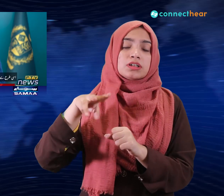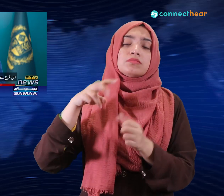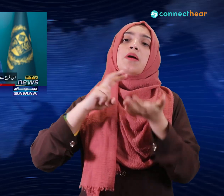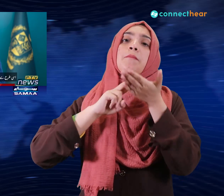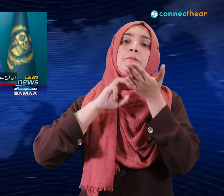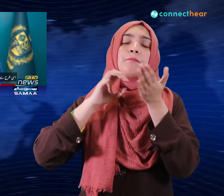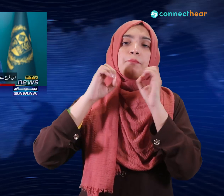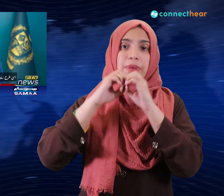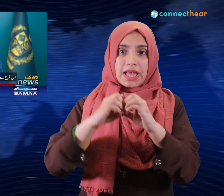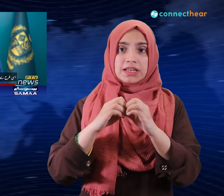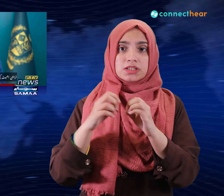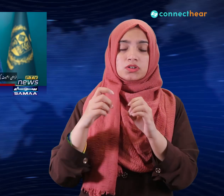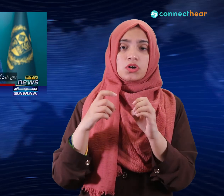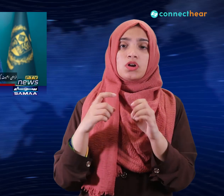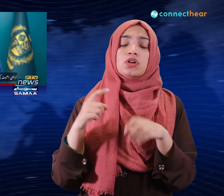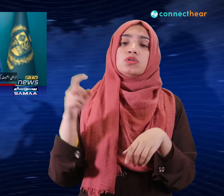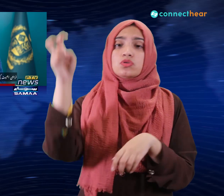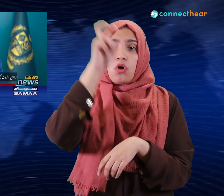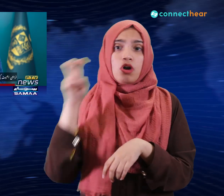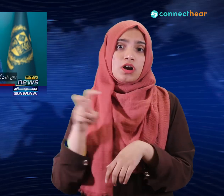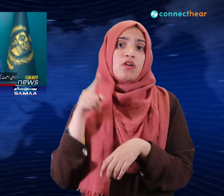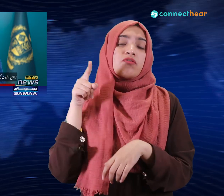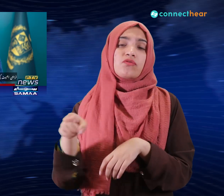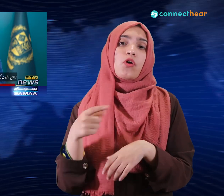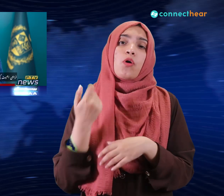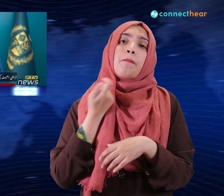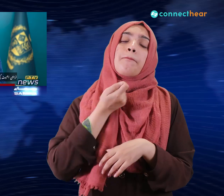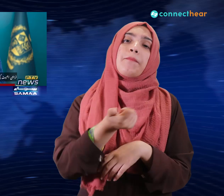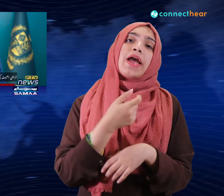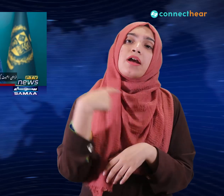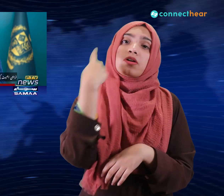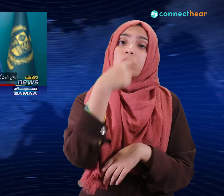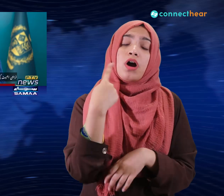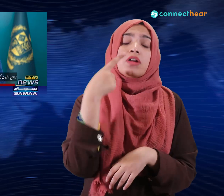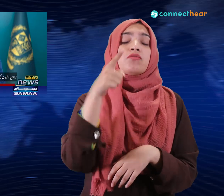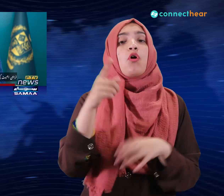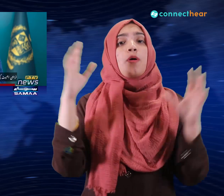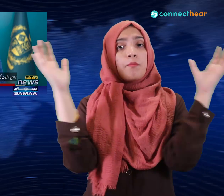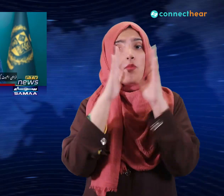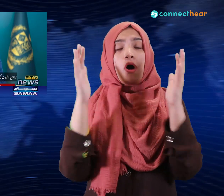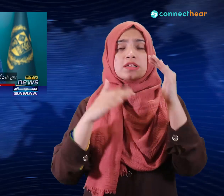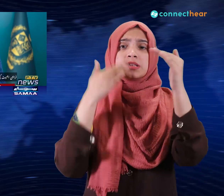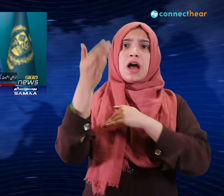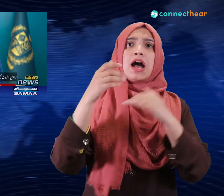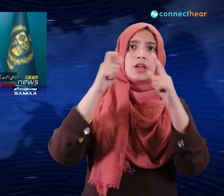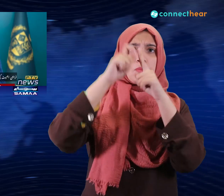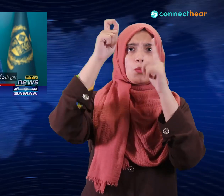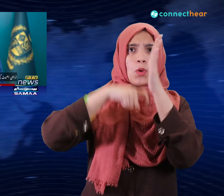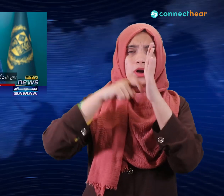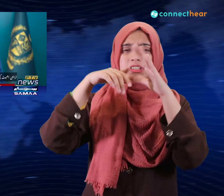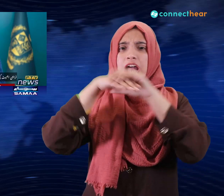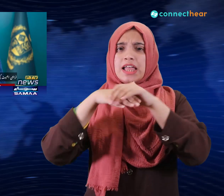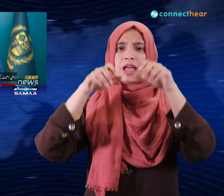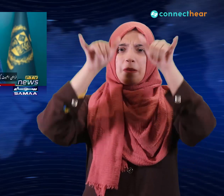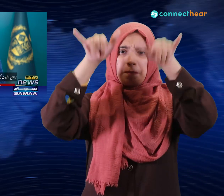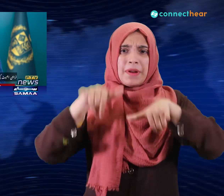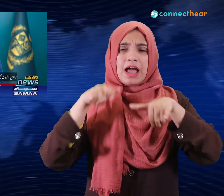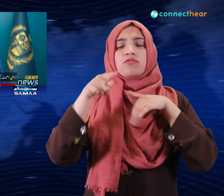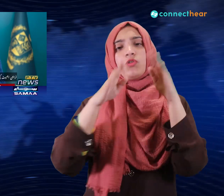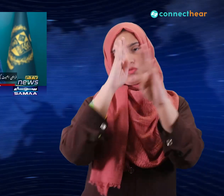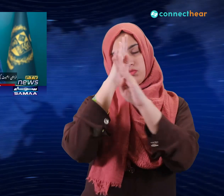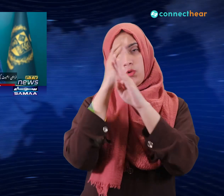billion per year in climate finance is vital, including for the success of